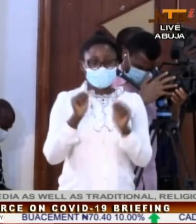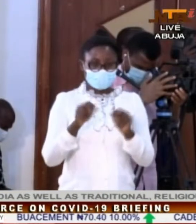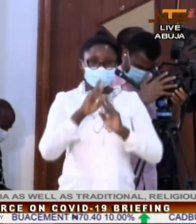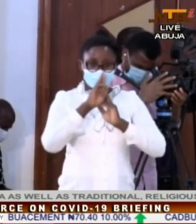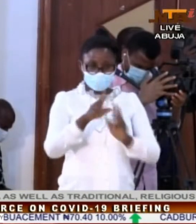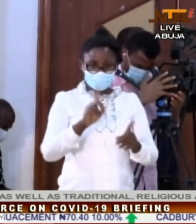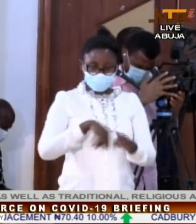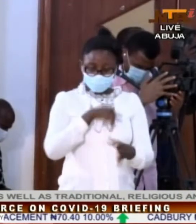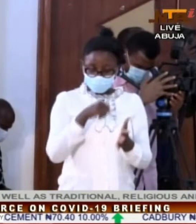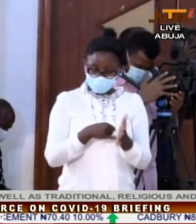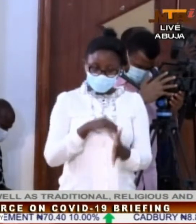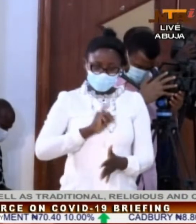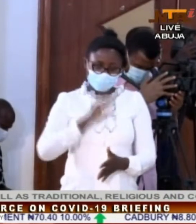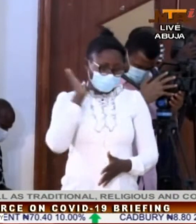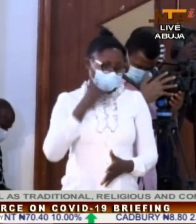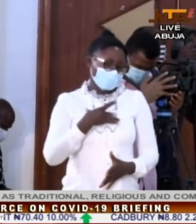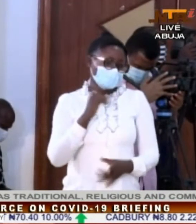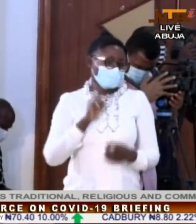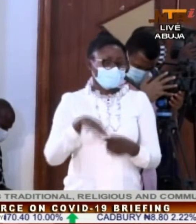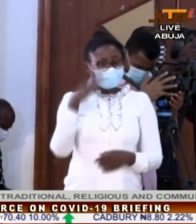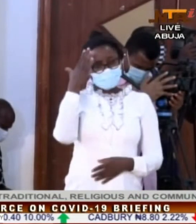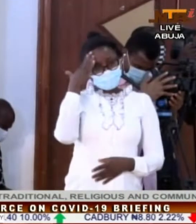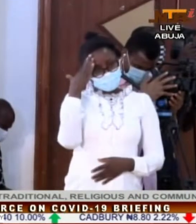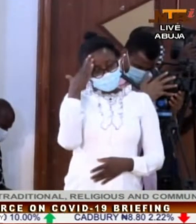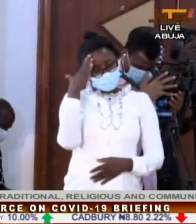it. I would like to know